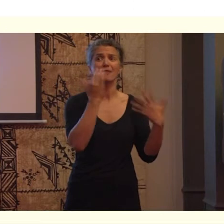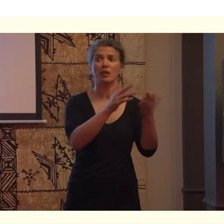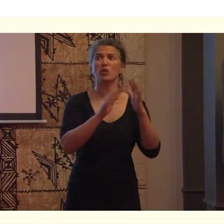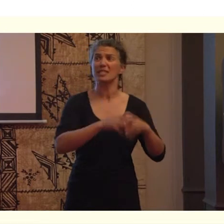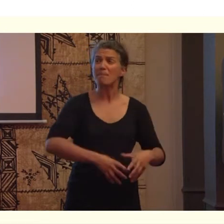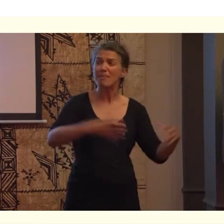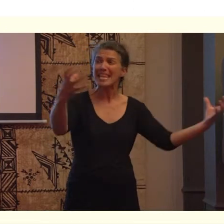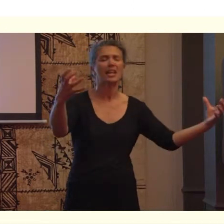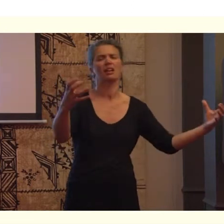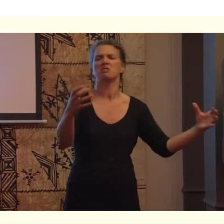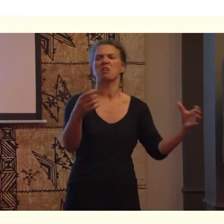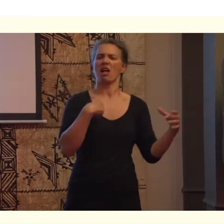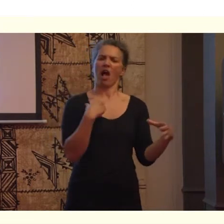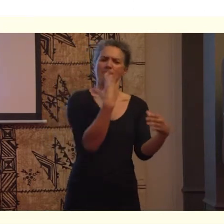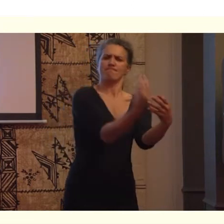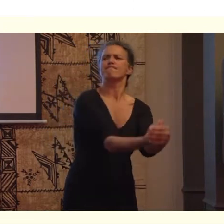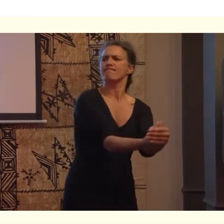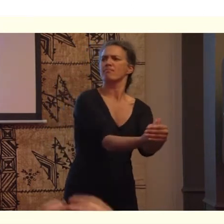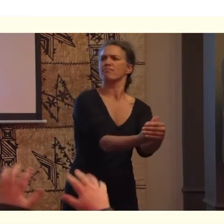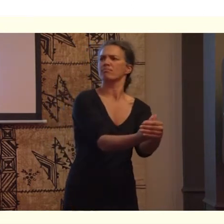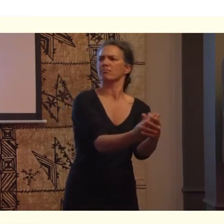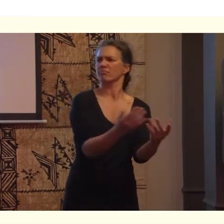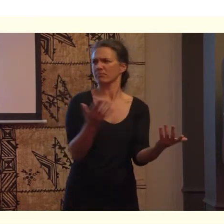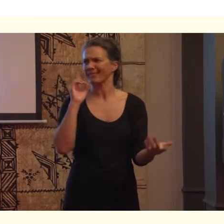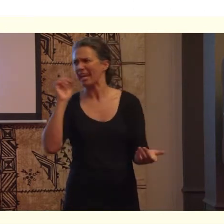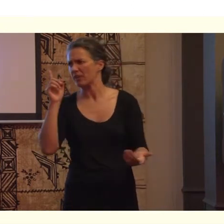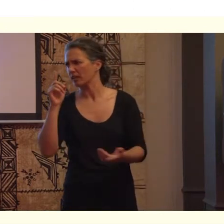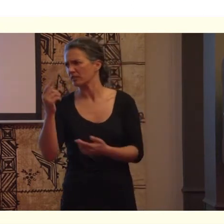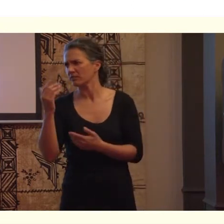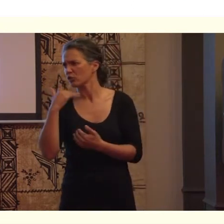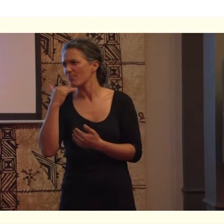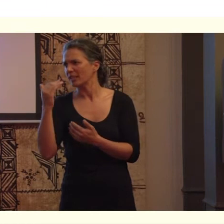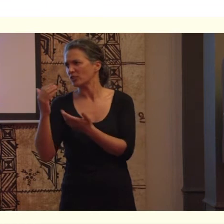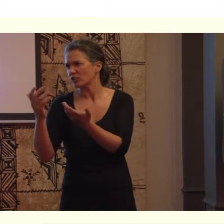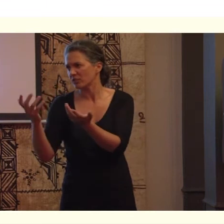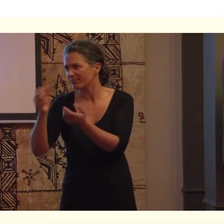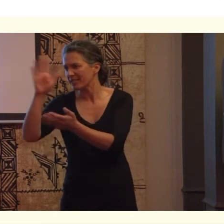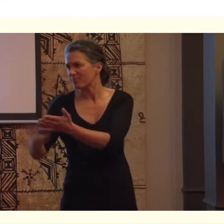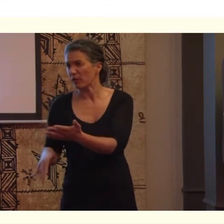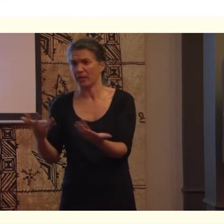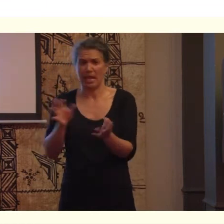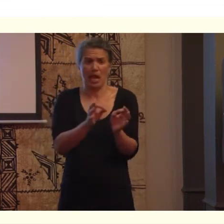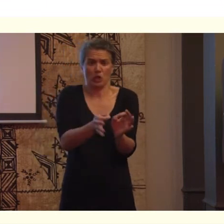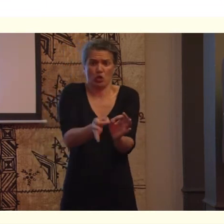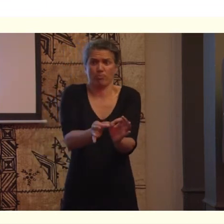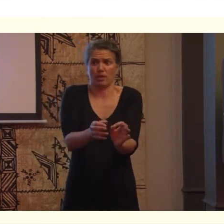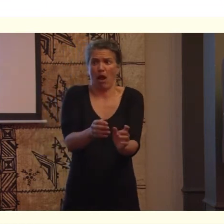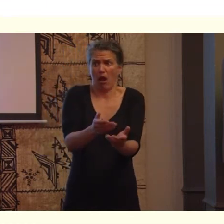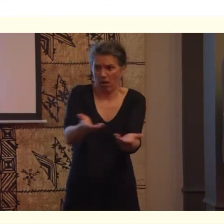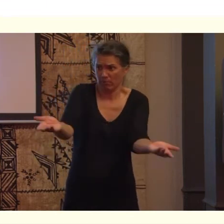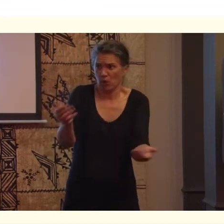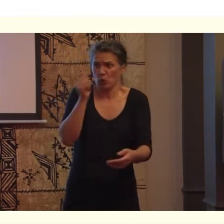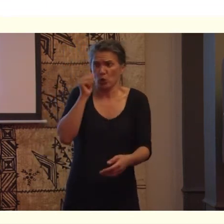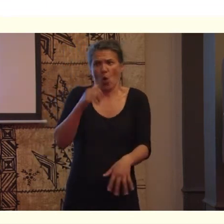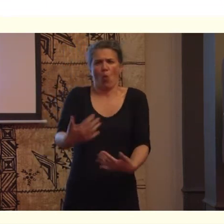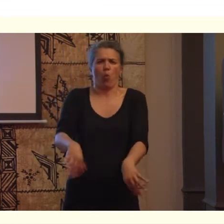that. Not everybody gets to experience that, and a lot of people that, you know, the interpreters, they would understand that it's a